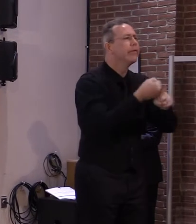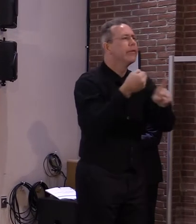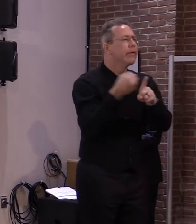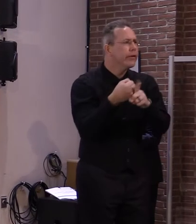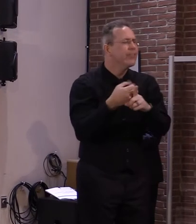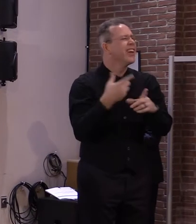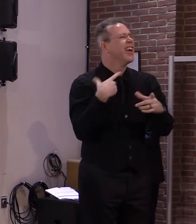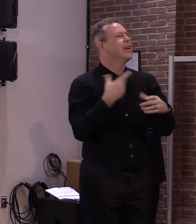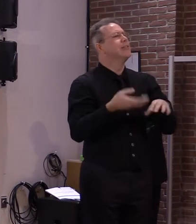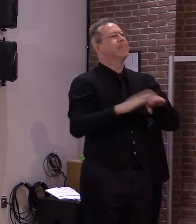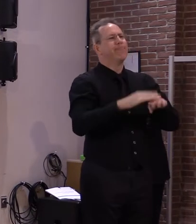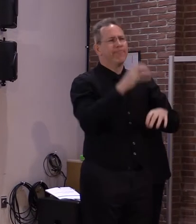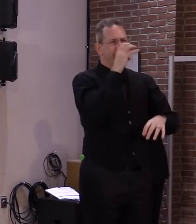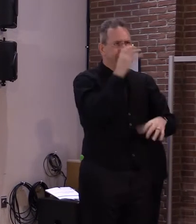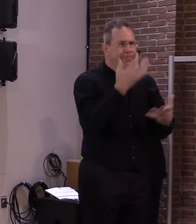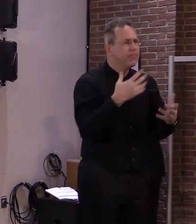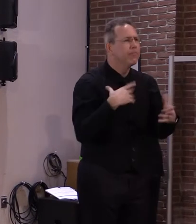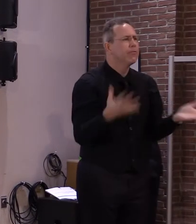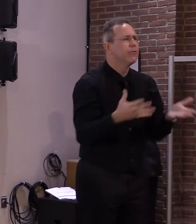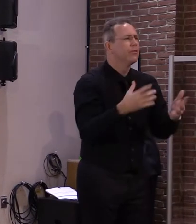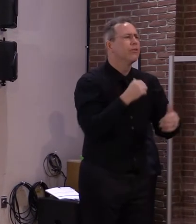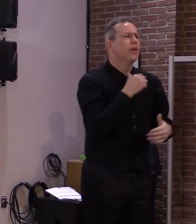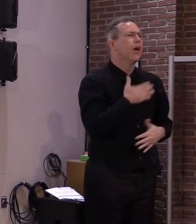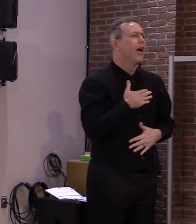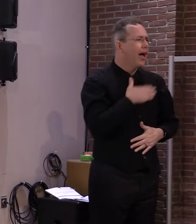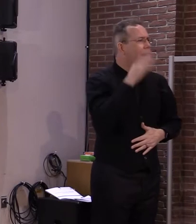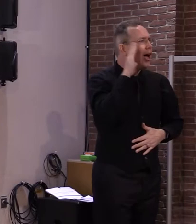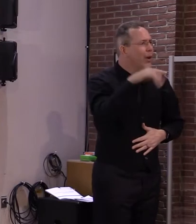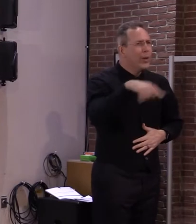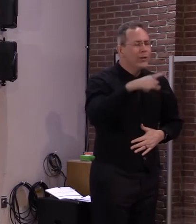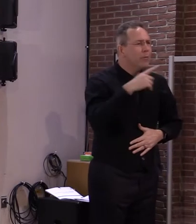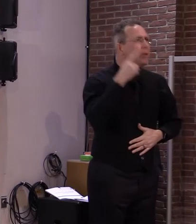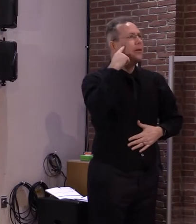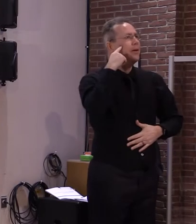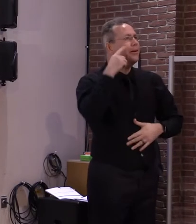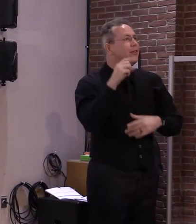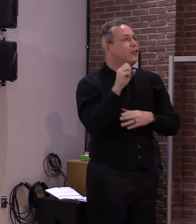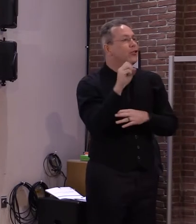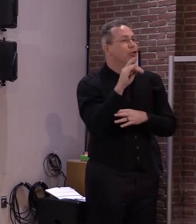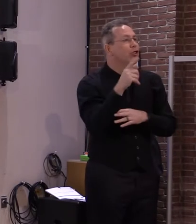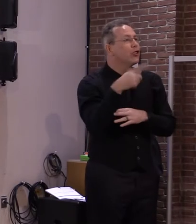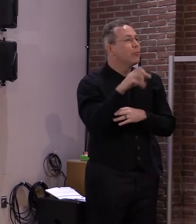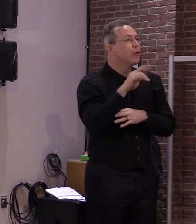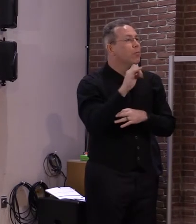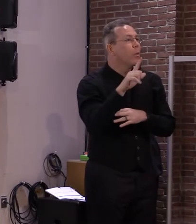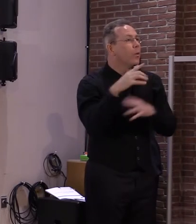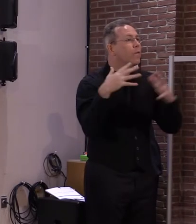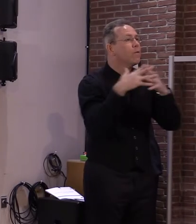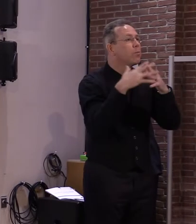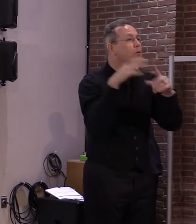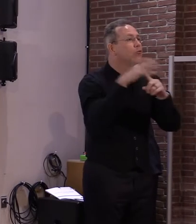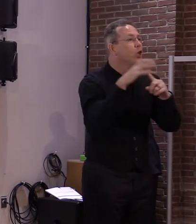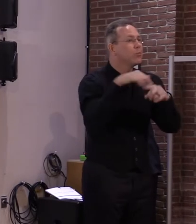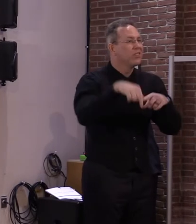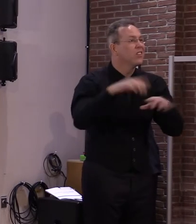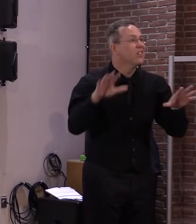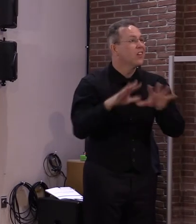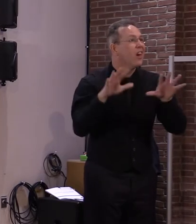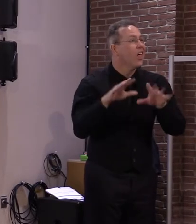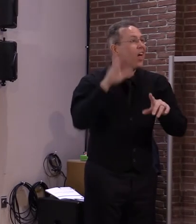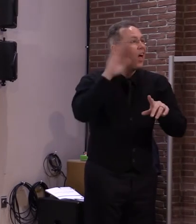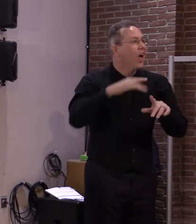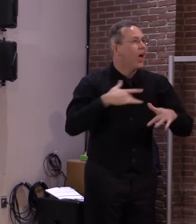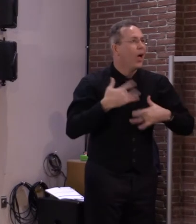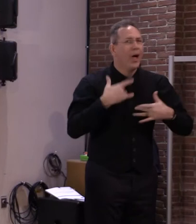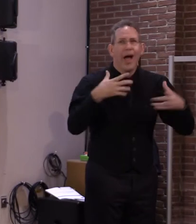forward to watching it myself on sunday but i want to be clear this won't be a typical or nor